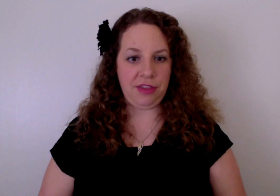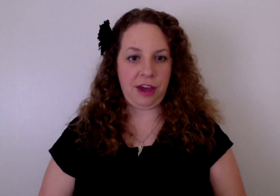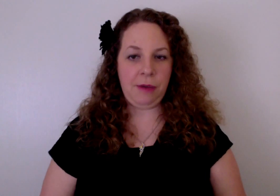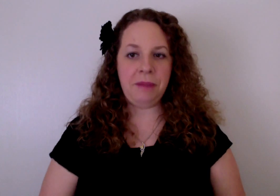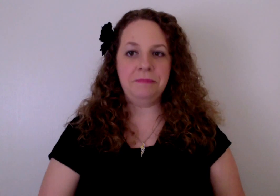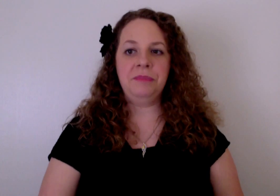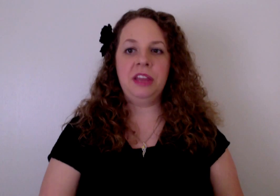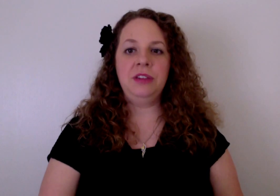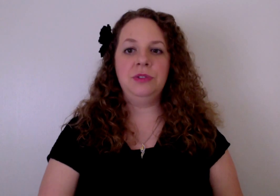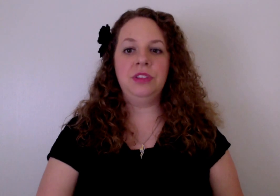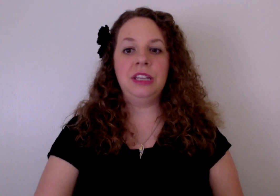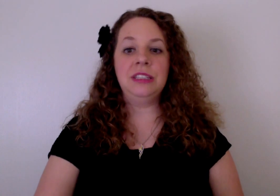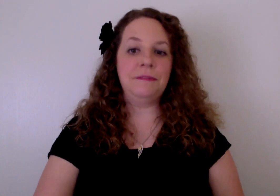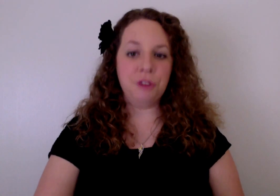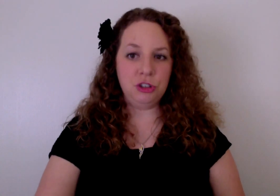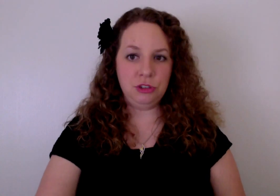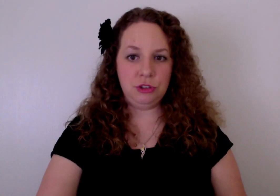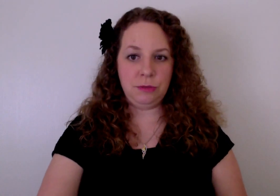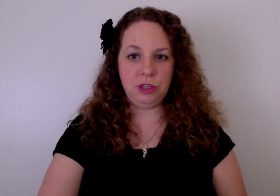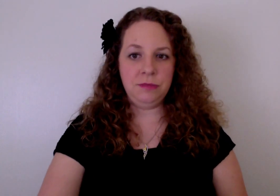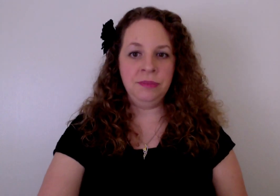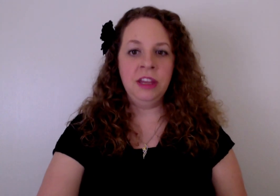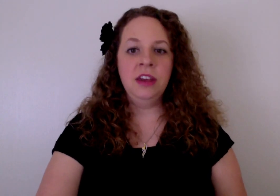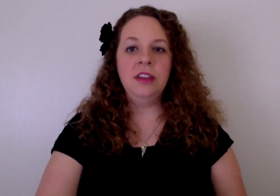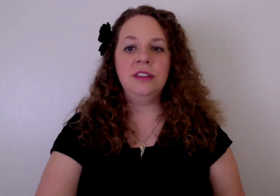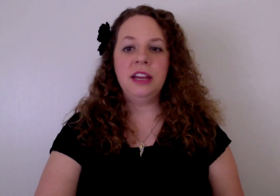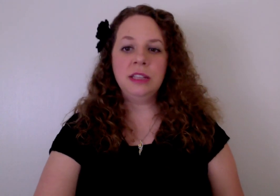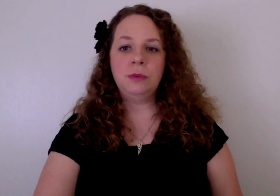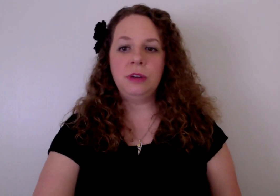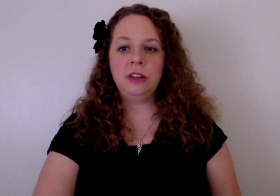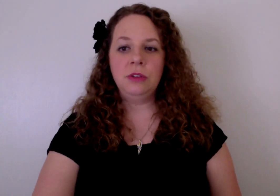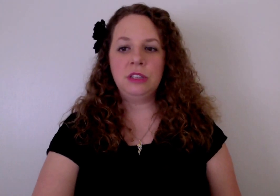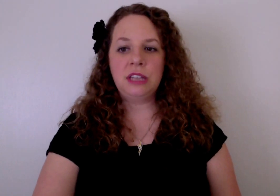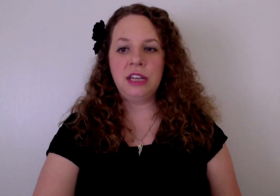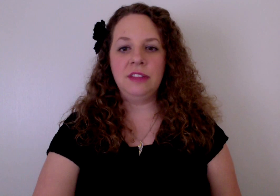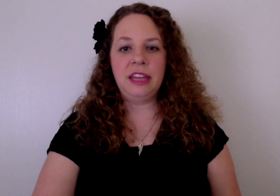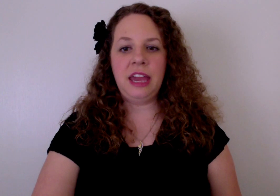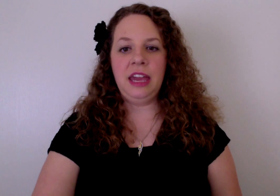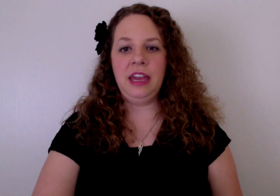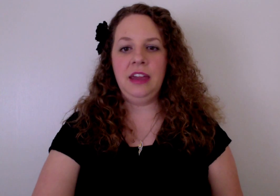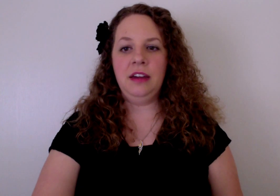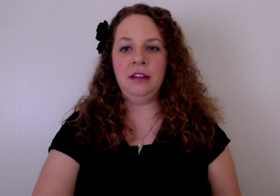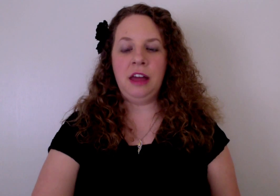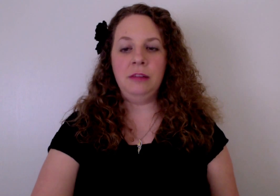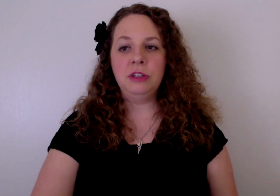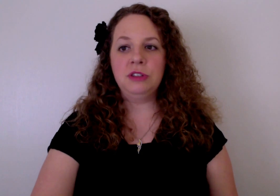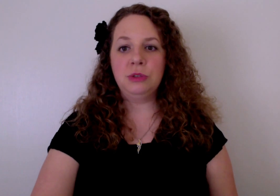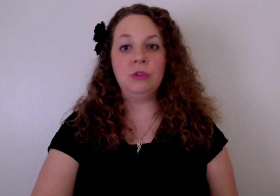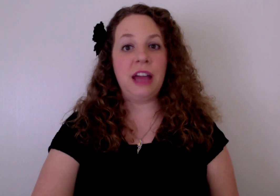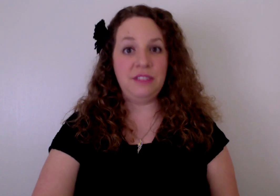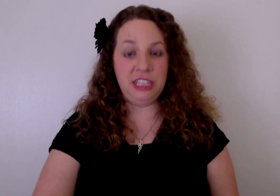that way. Okay, so that is the first description. The next one looks kind of like a elementary school cafeteria